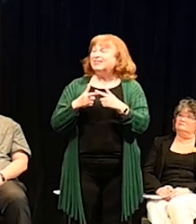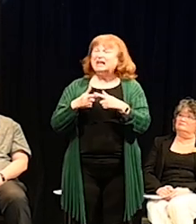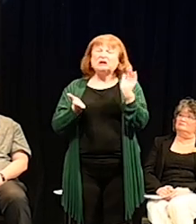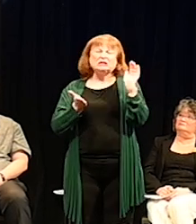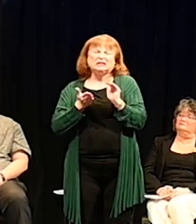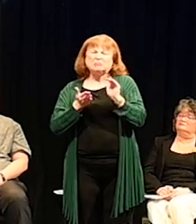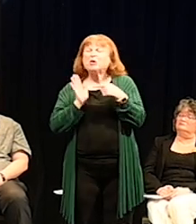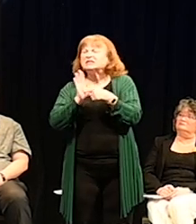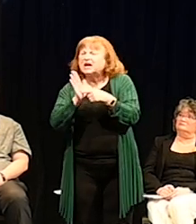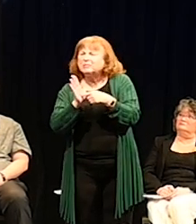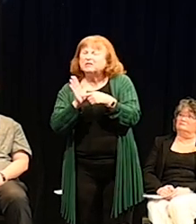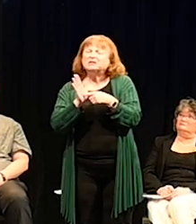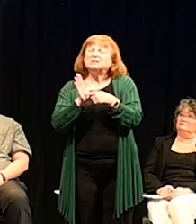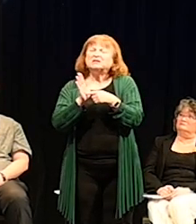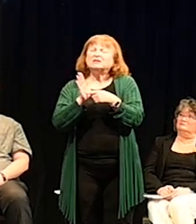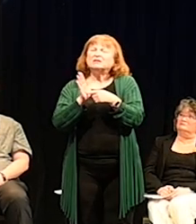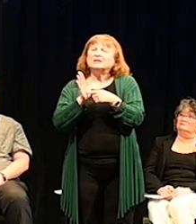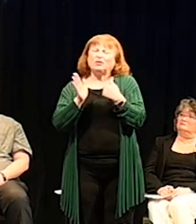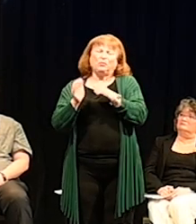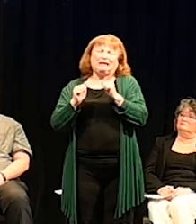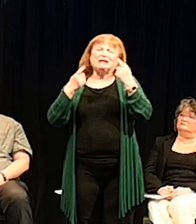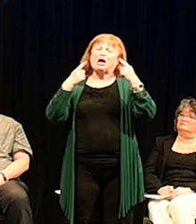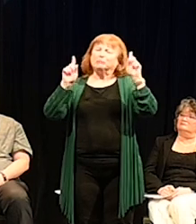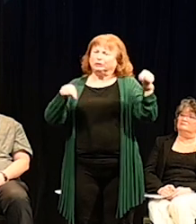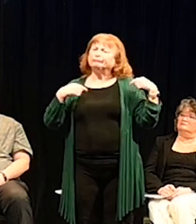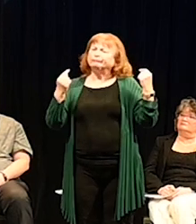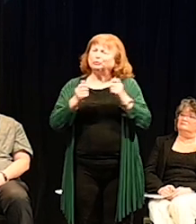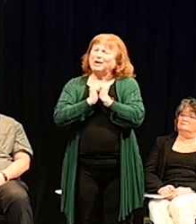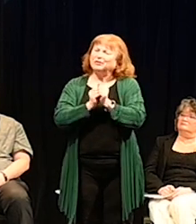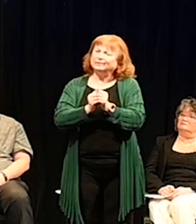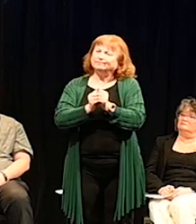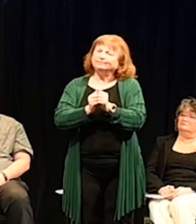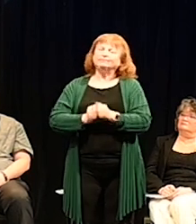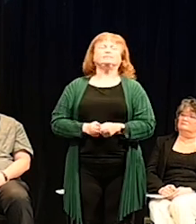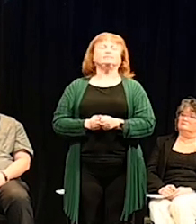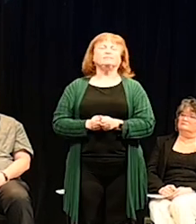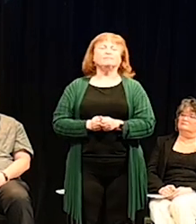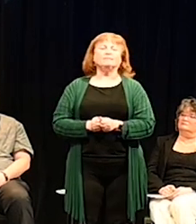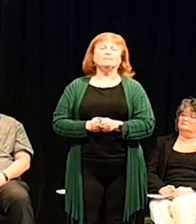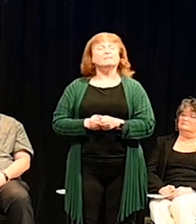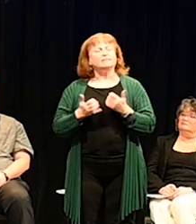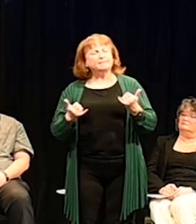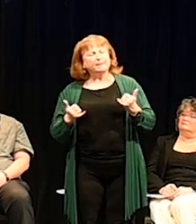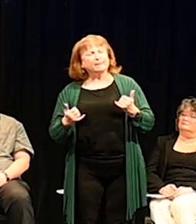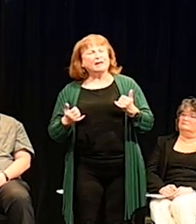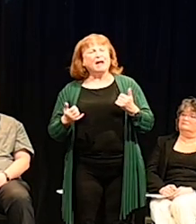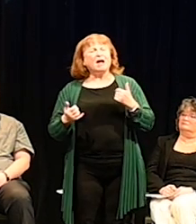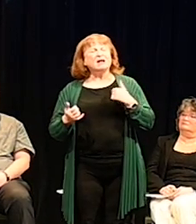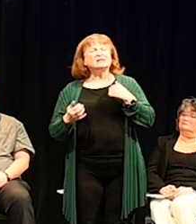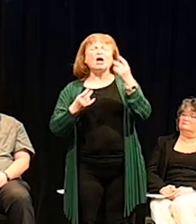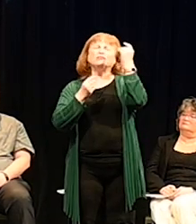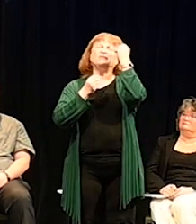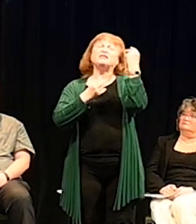small sample of the things that we have been able to accomplish together. Now, as I